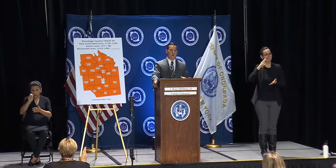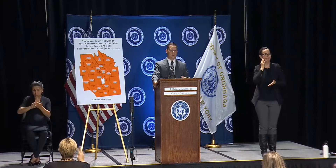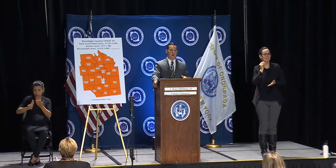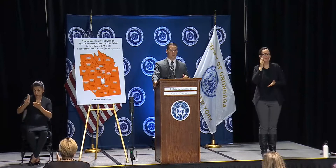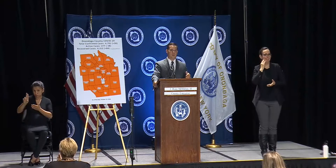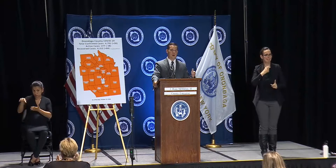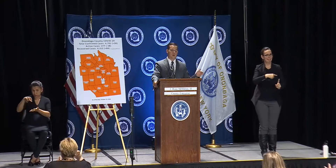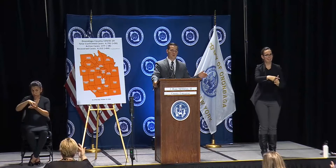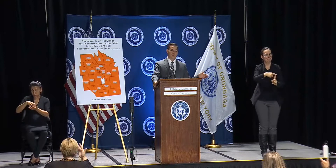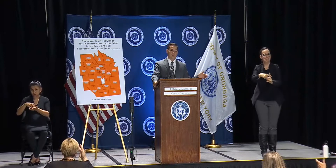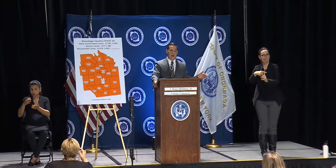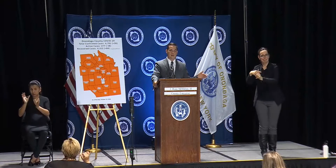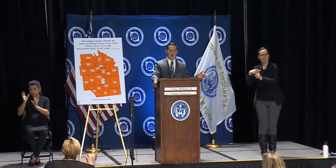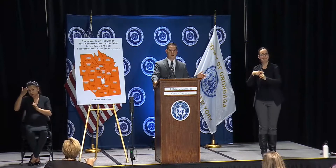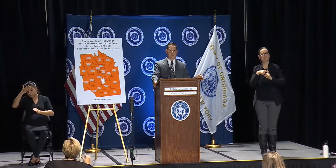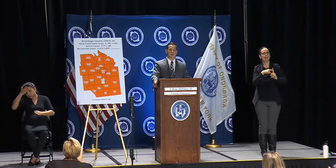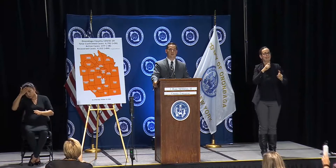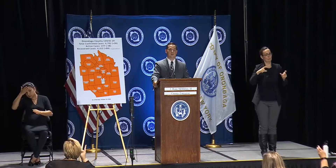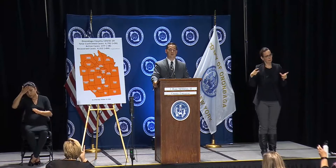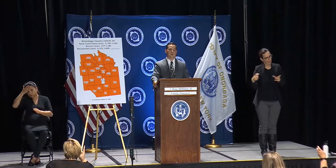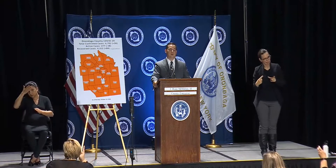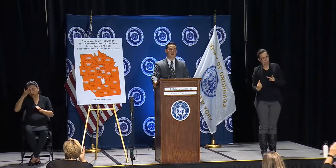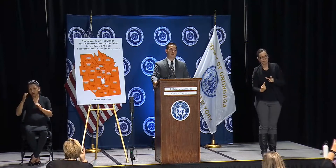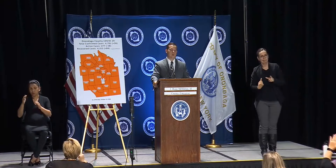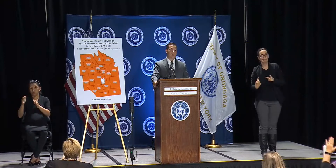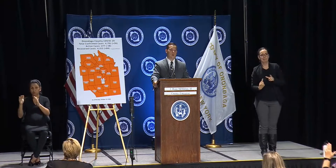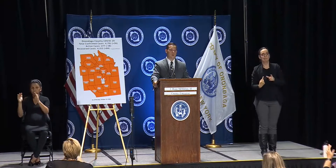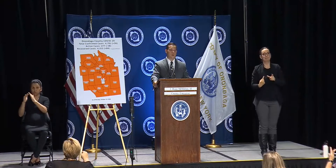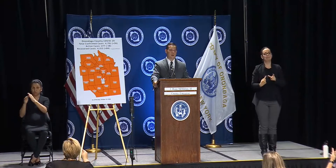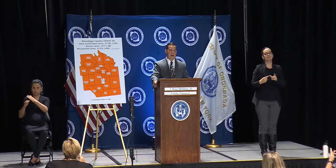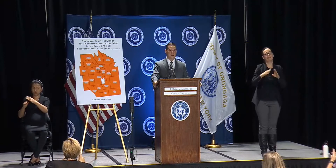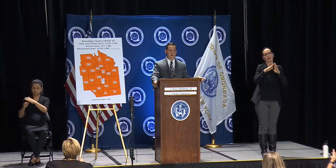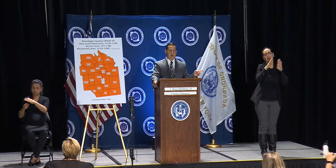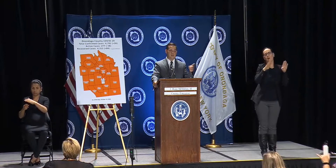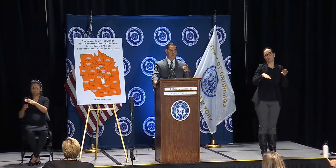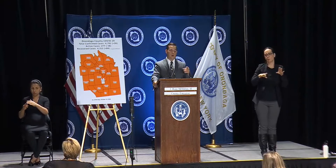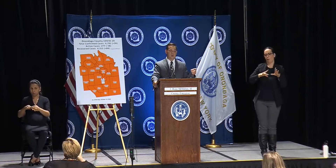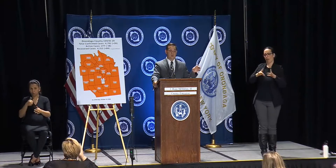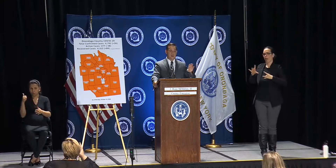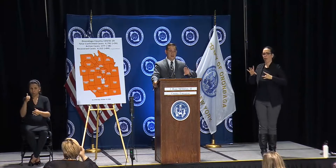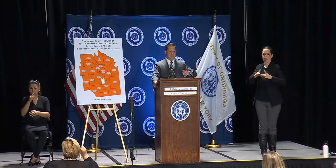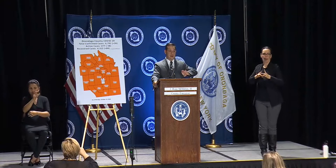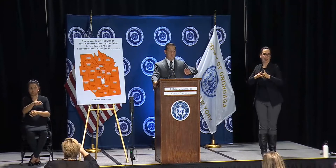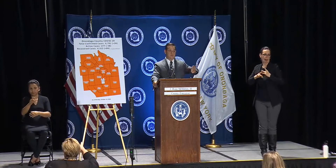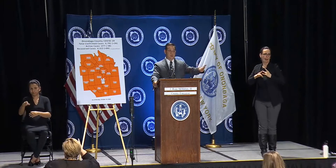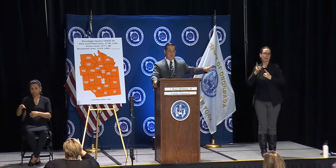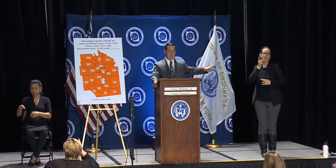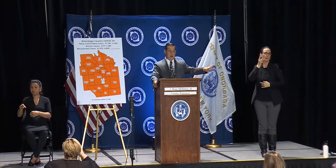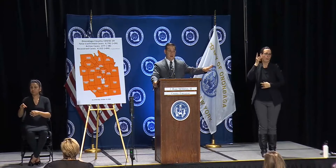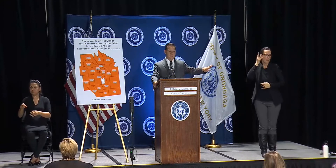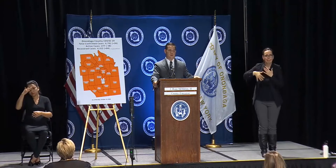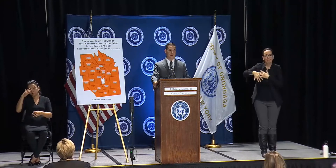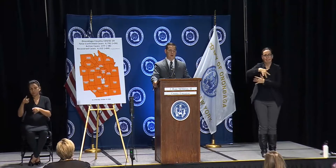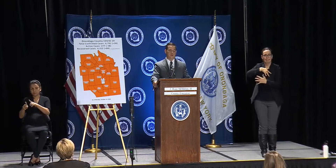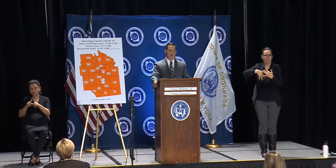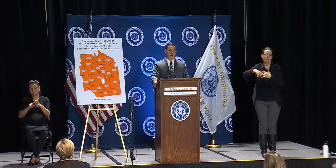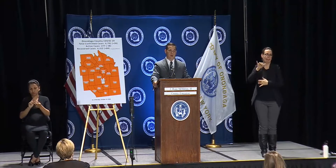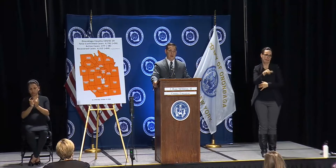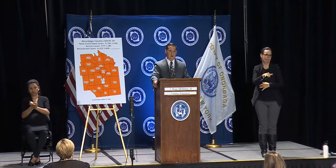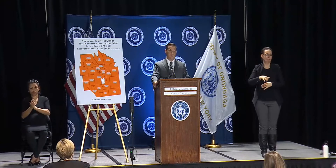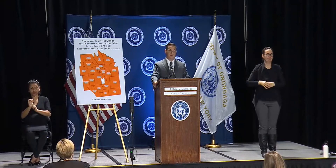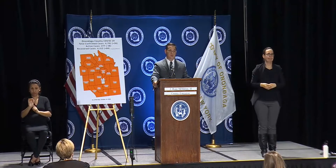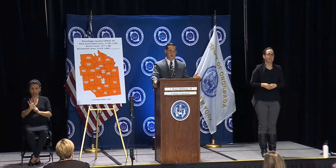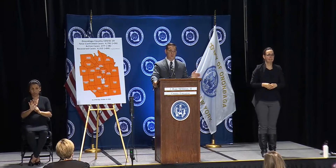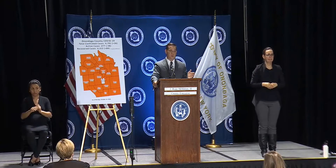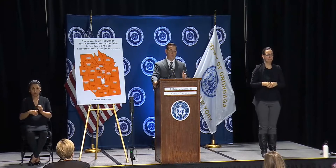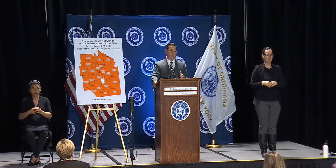become household contacts essentially. So that's kind of beyond us. So that drove our